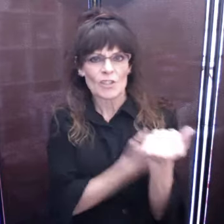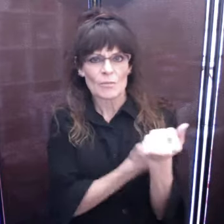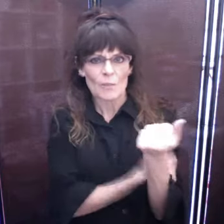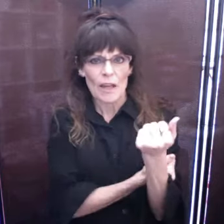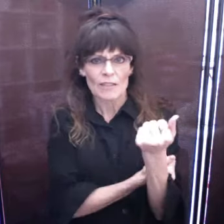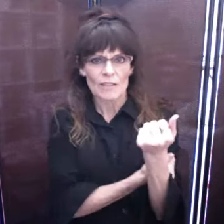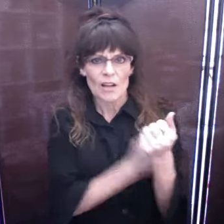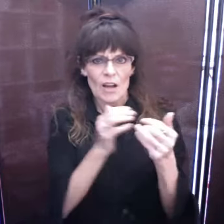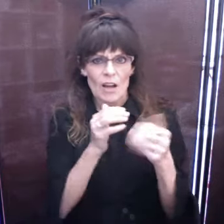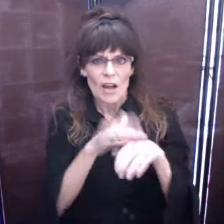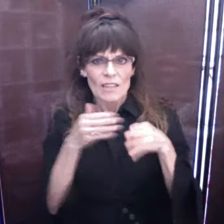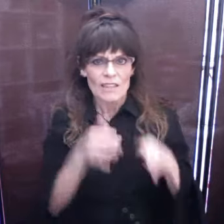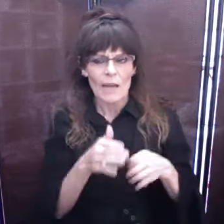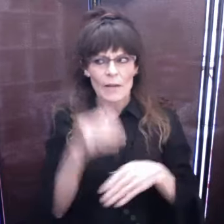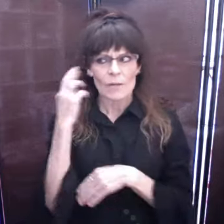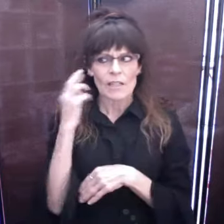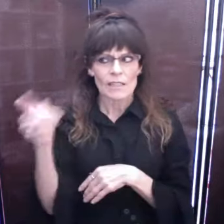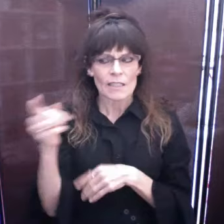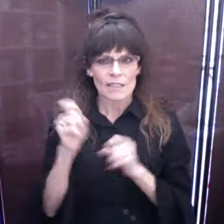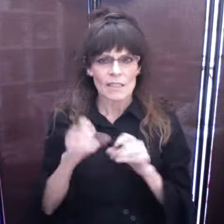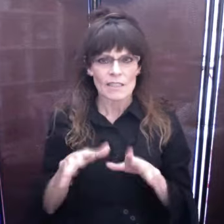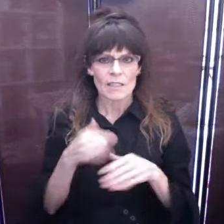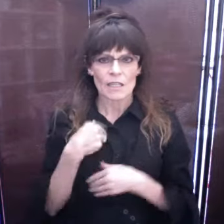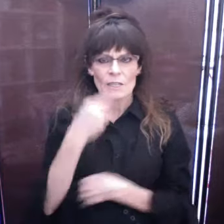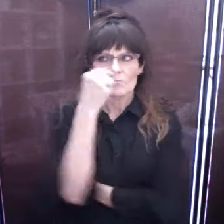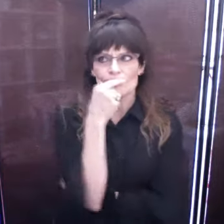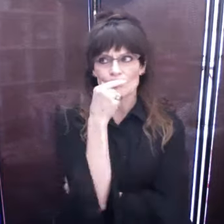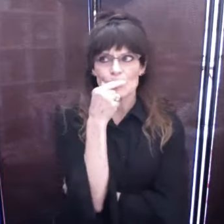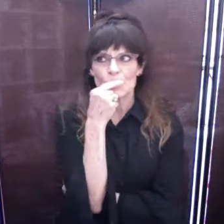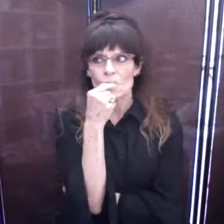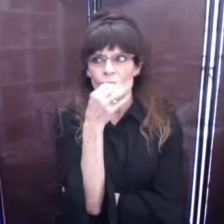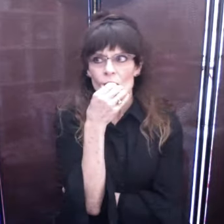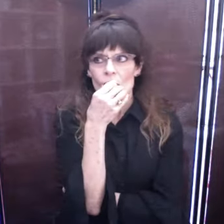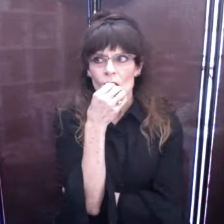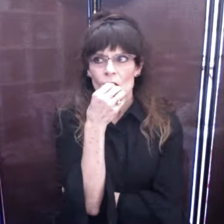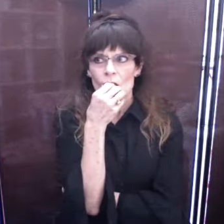me. And I thought, kind of sat with that for a minute, that